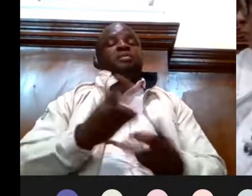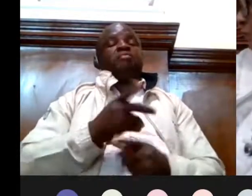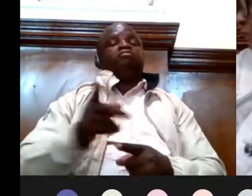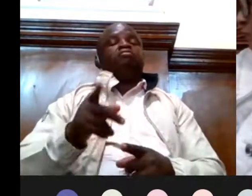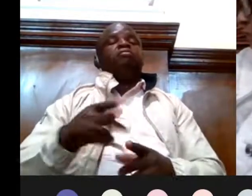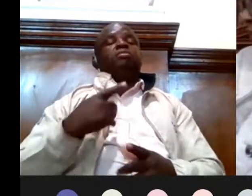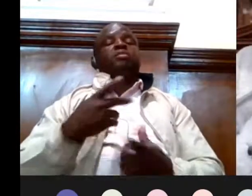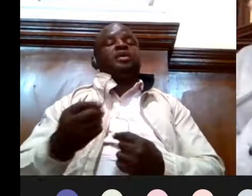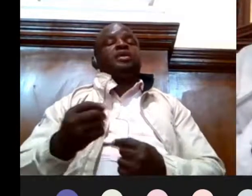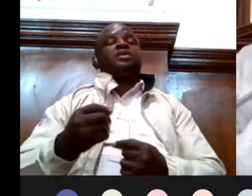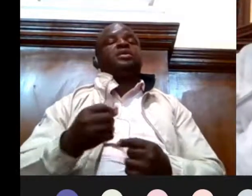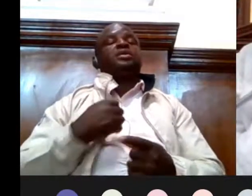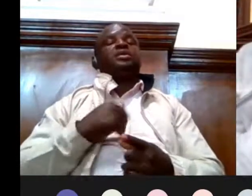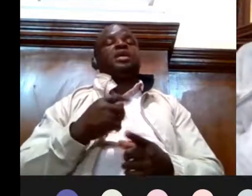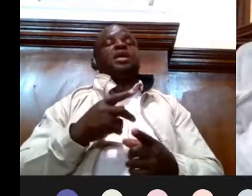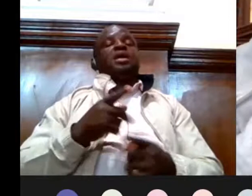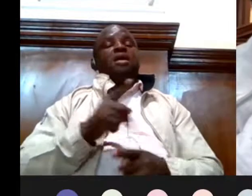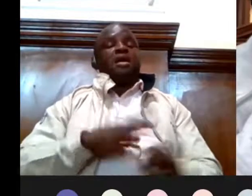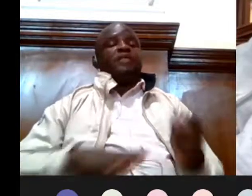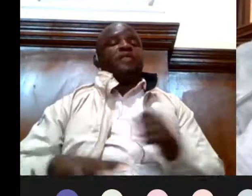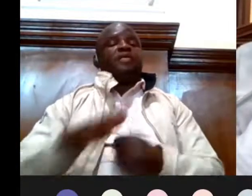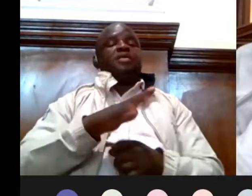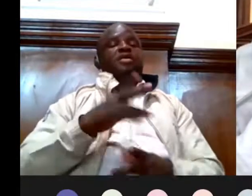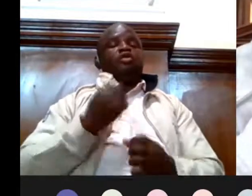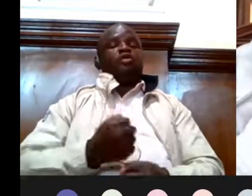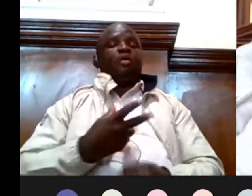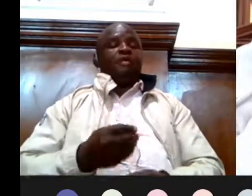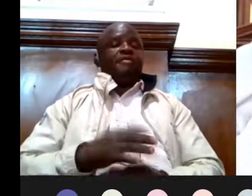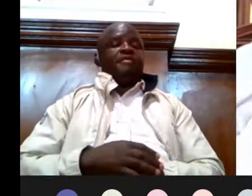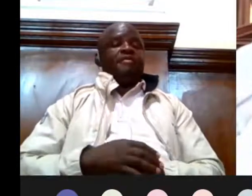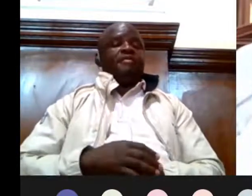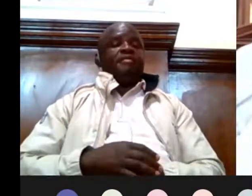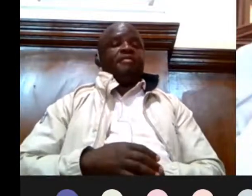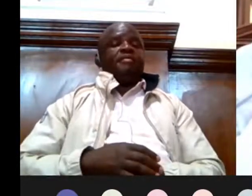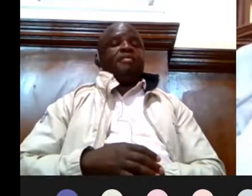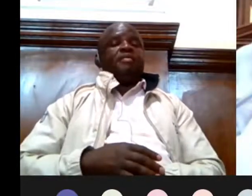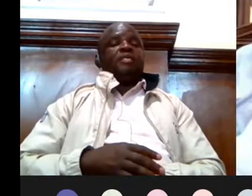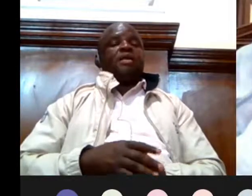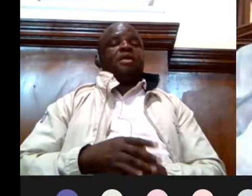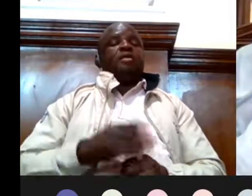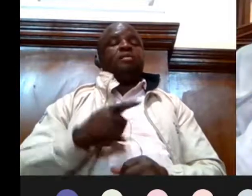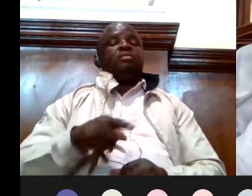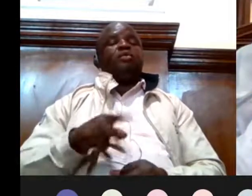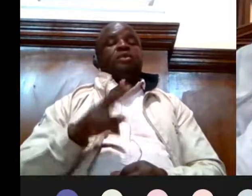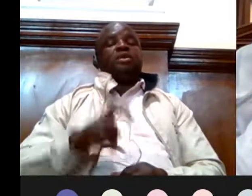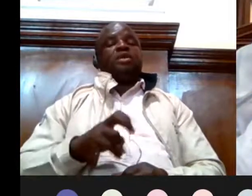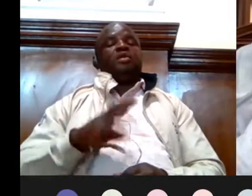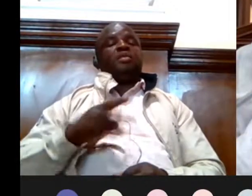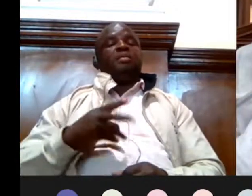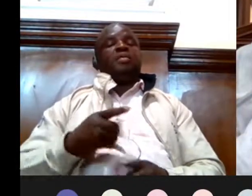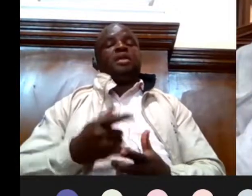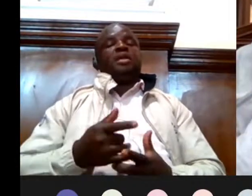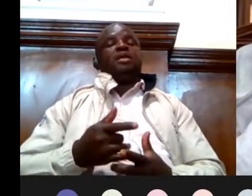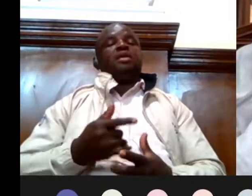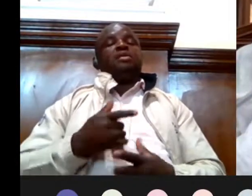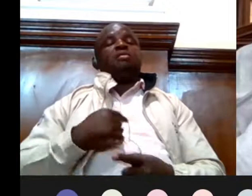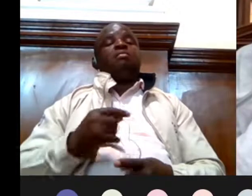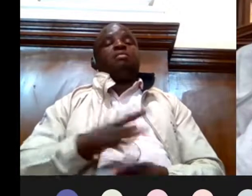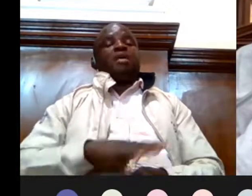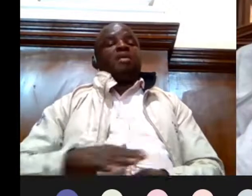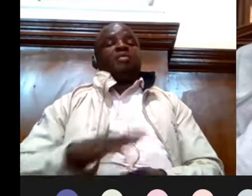with one another, persuading the aspiration and needs of women in a constrained and